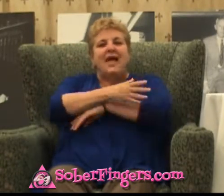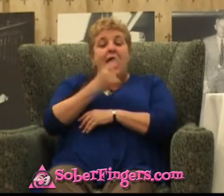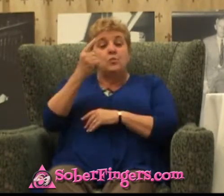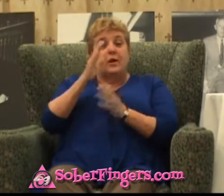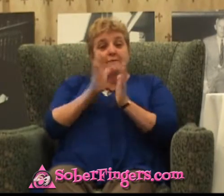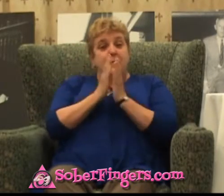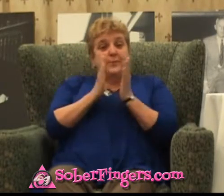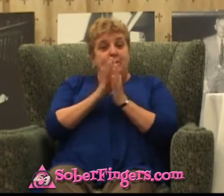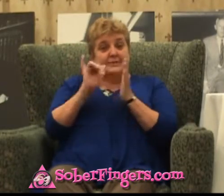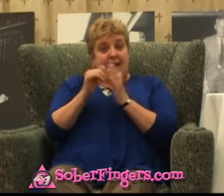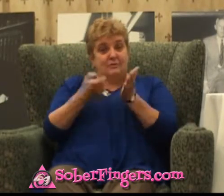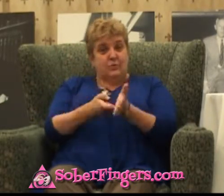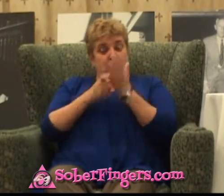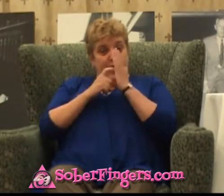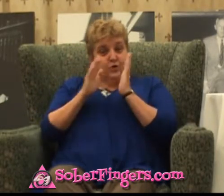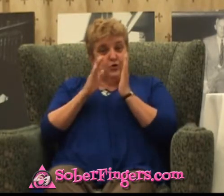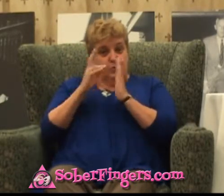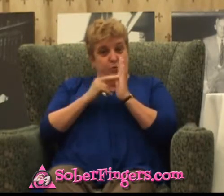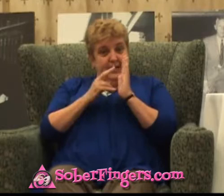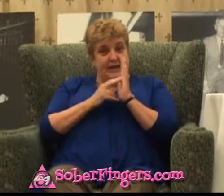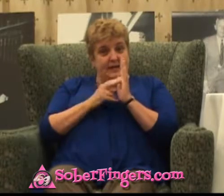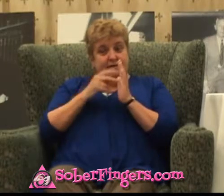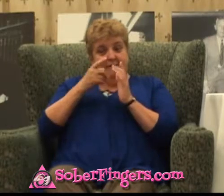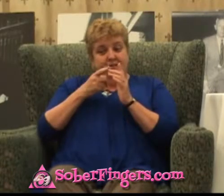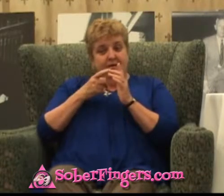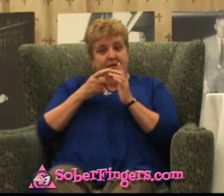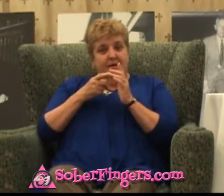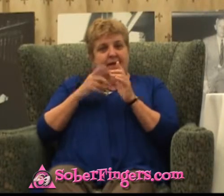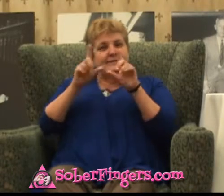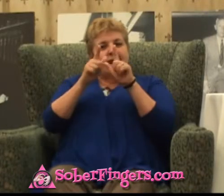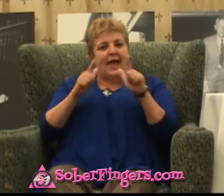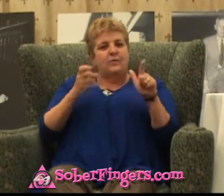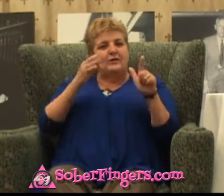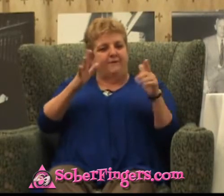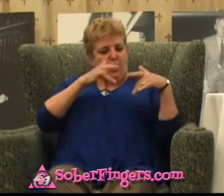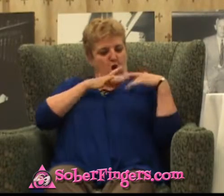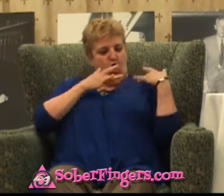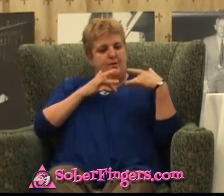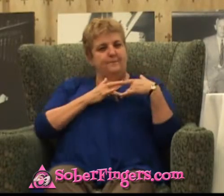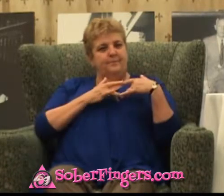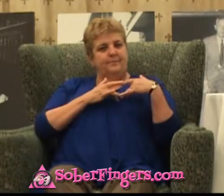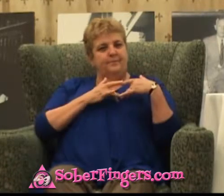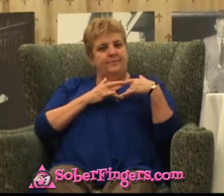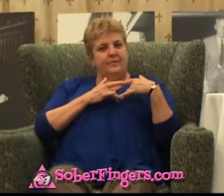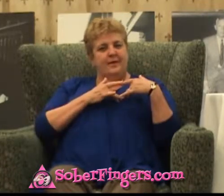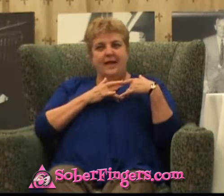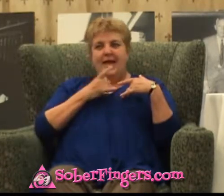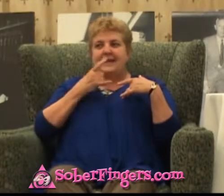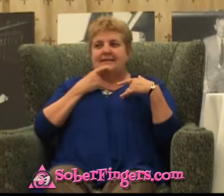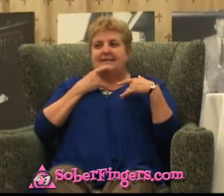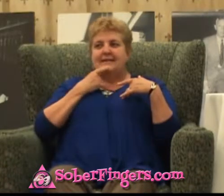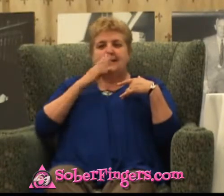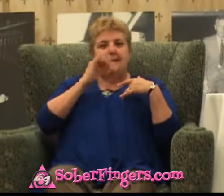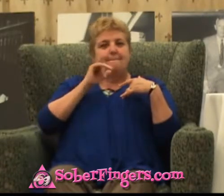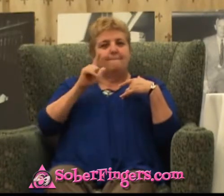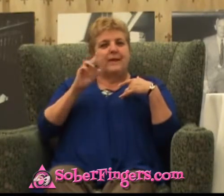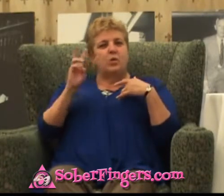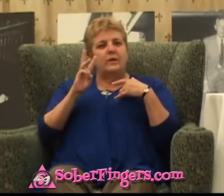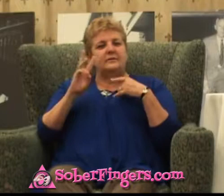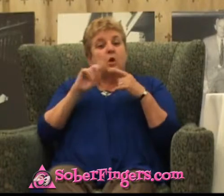was required to read from my family's sponsorship was Language of the Heart. And in that book I read where had Bill Wilson, when he couldn't quiet his mind, he would do a